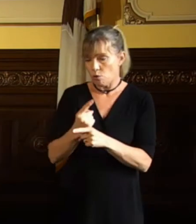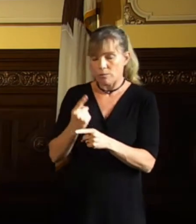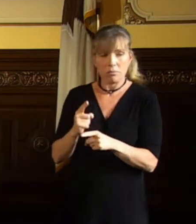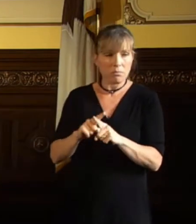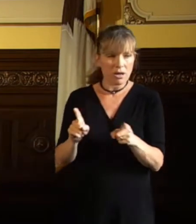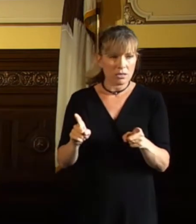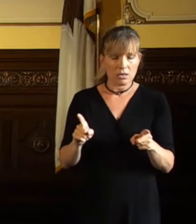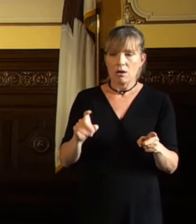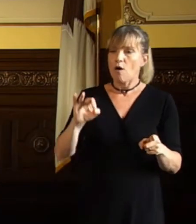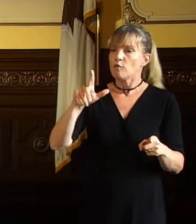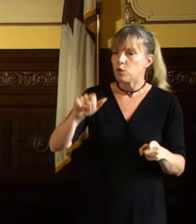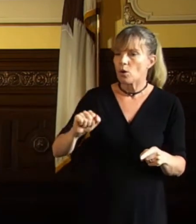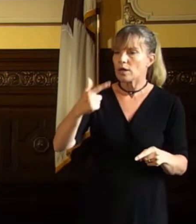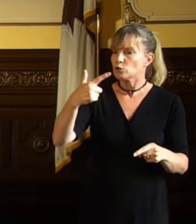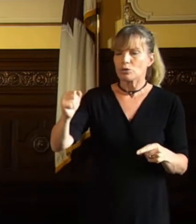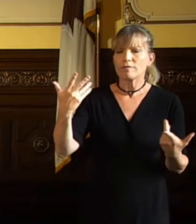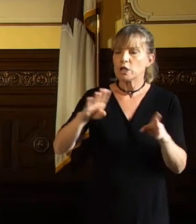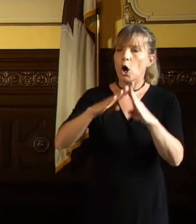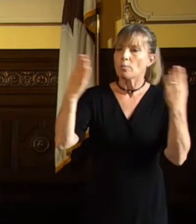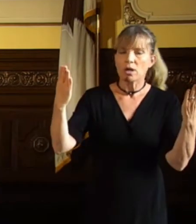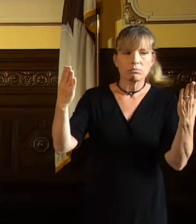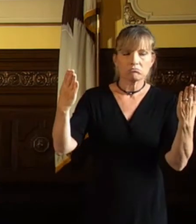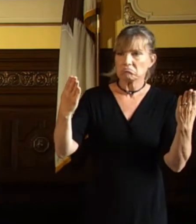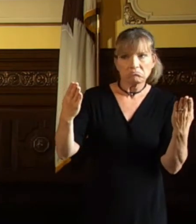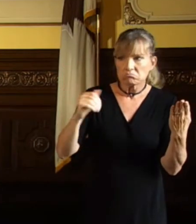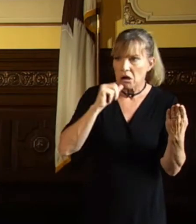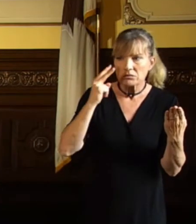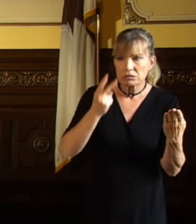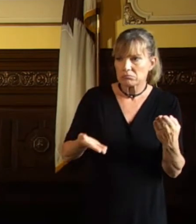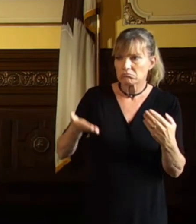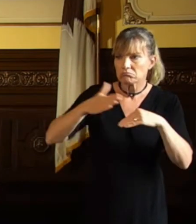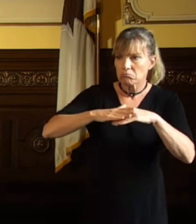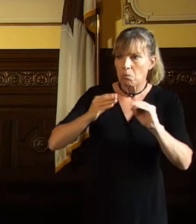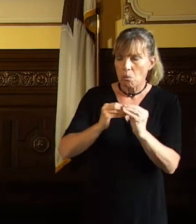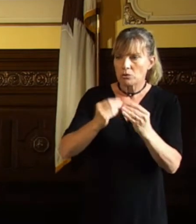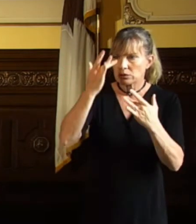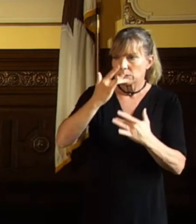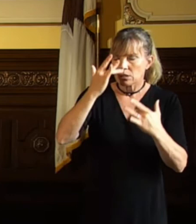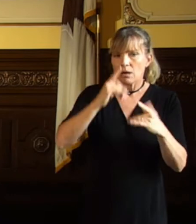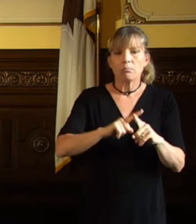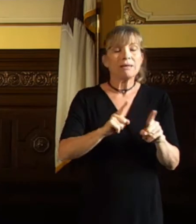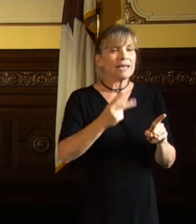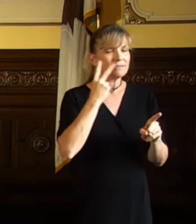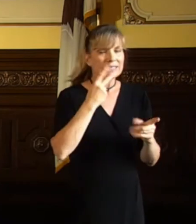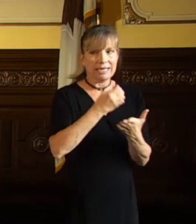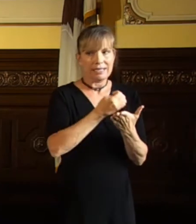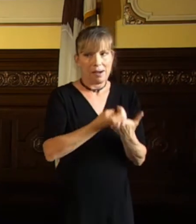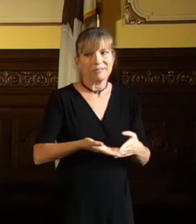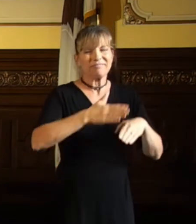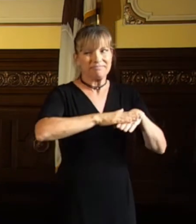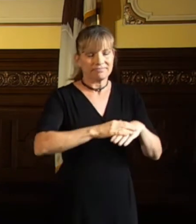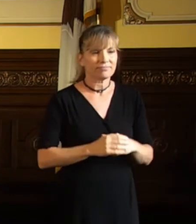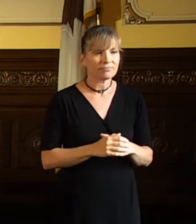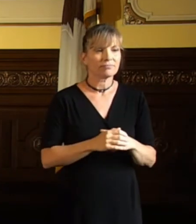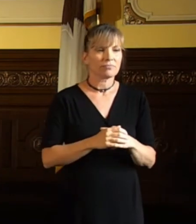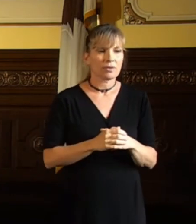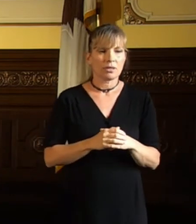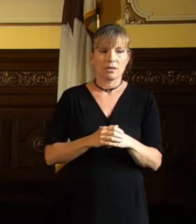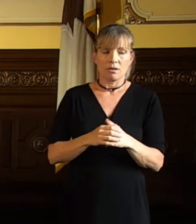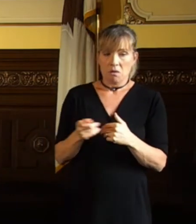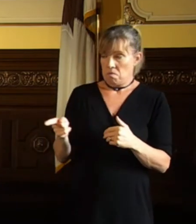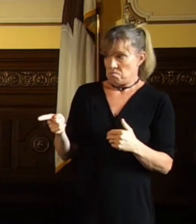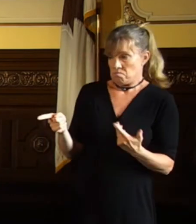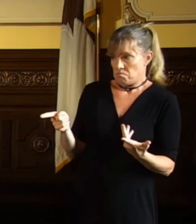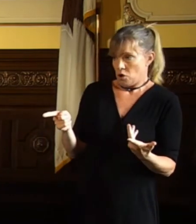But Florida, Georgia, they've opened up. They haven't seen an increase in cases, but they've seen an increase in economic activity. Michael asks,